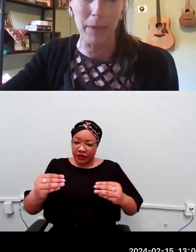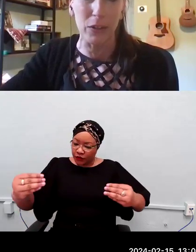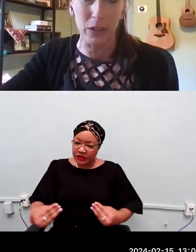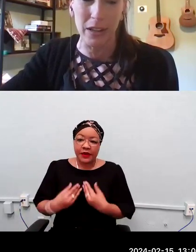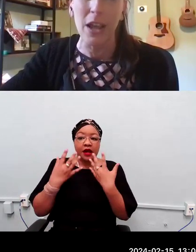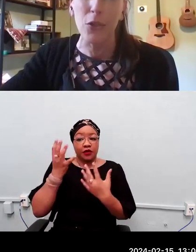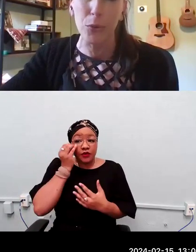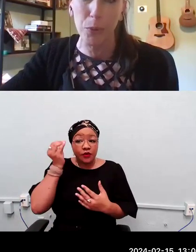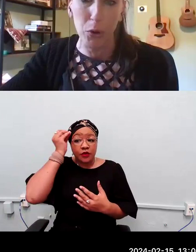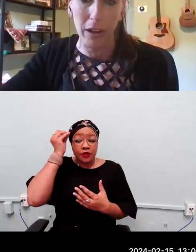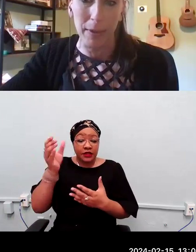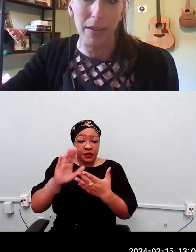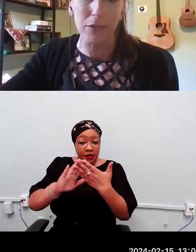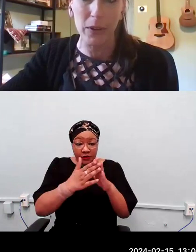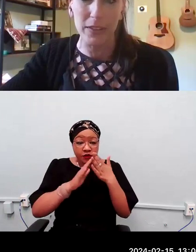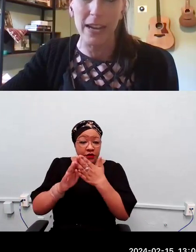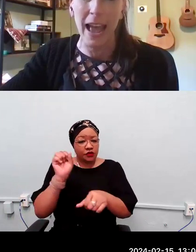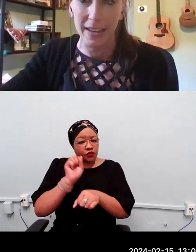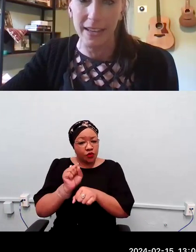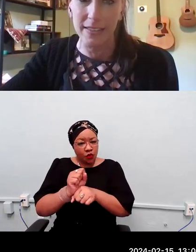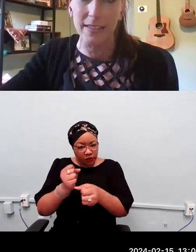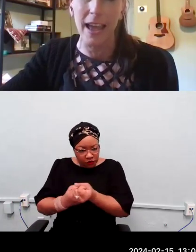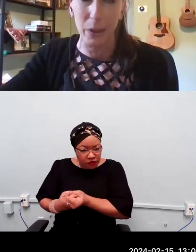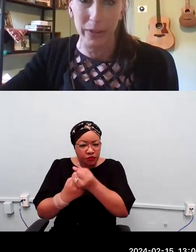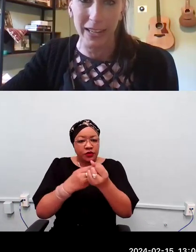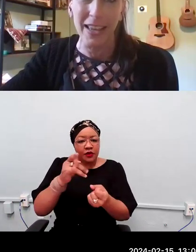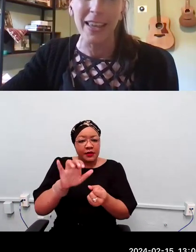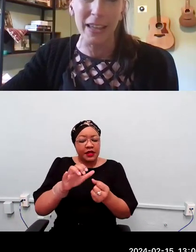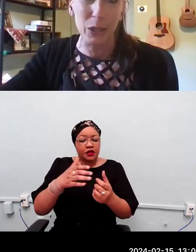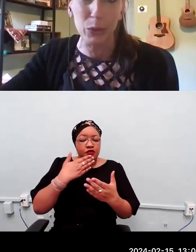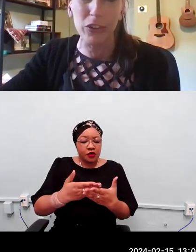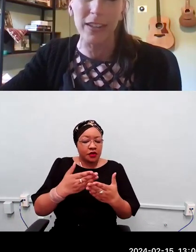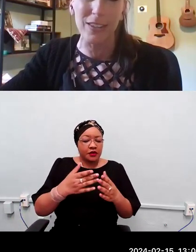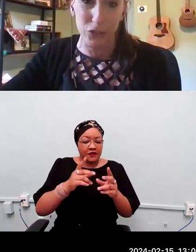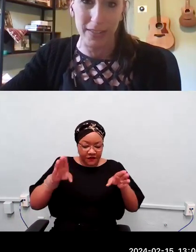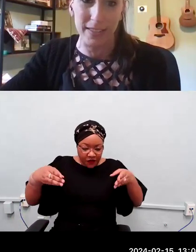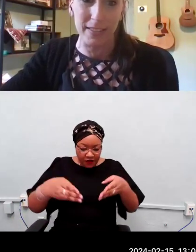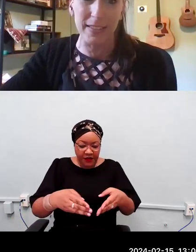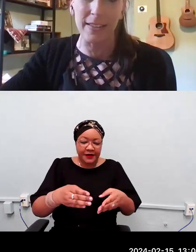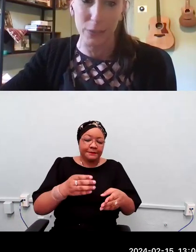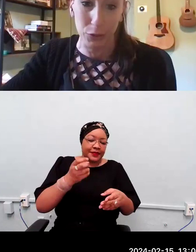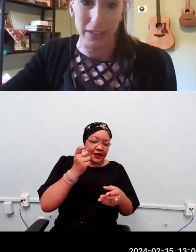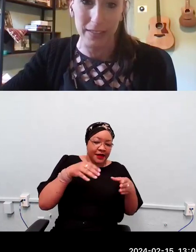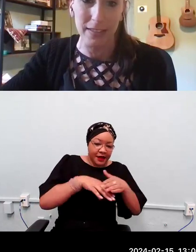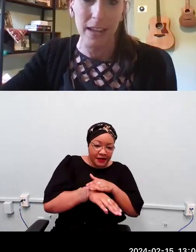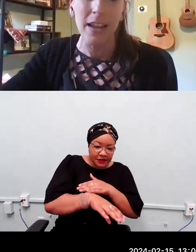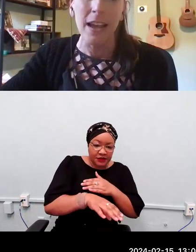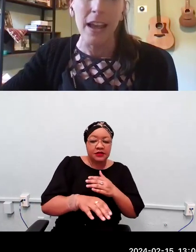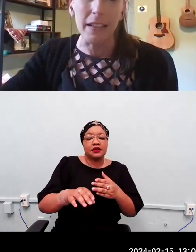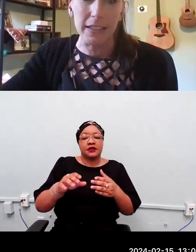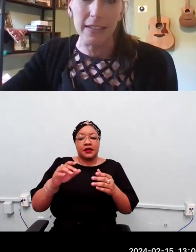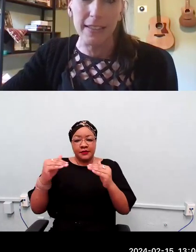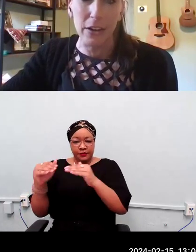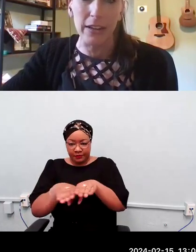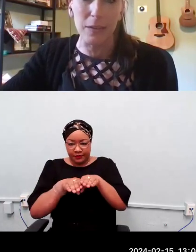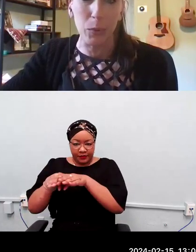for the public good through programming focused on access, equity, inclusion, justice, and service.